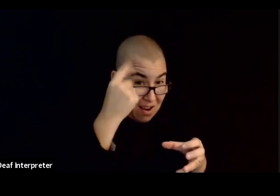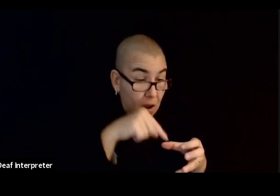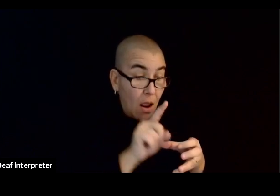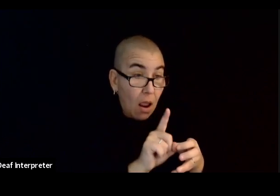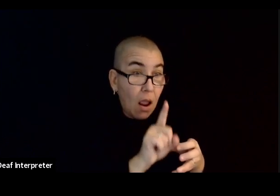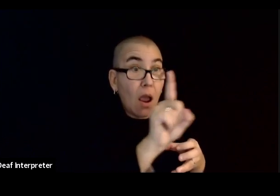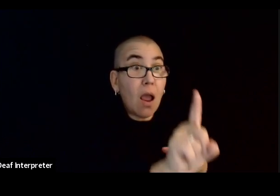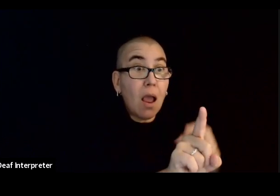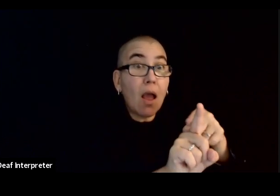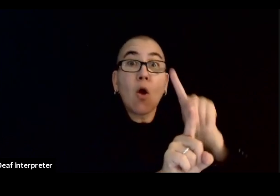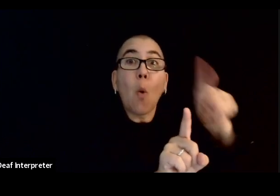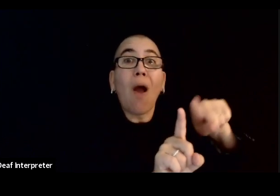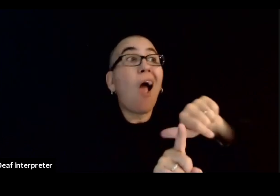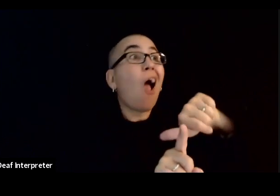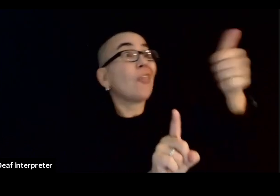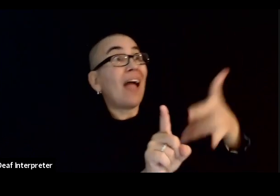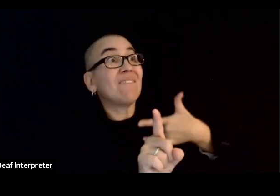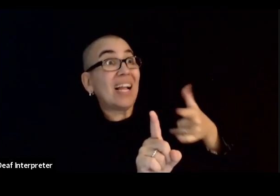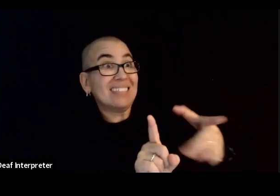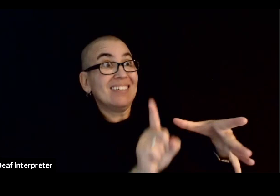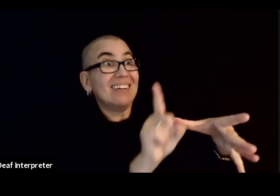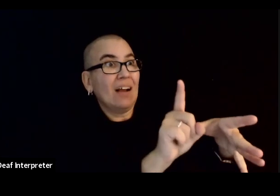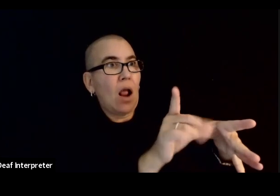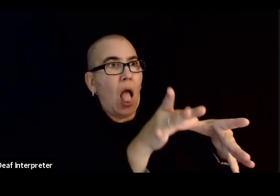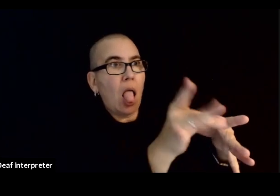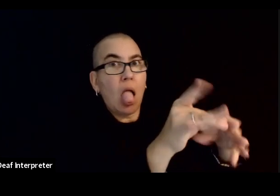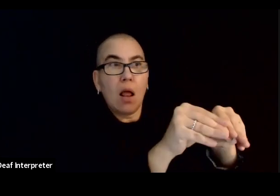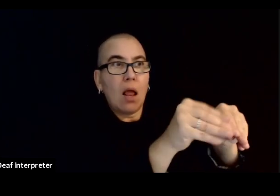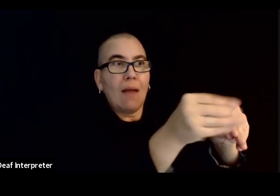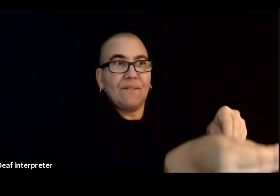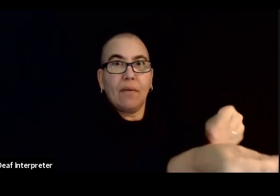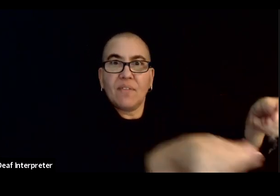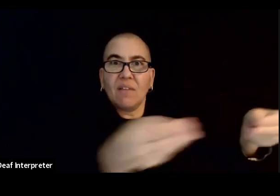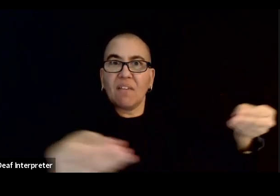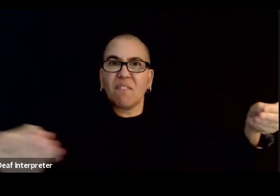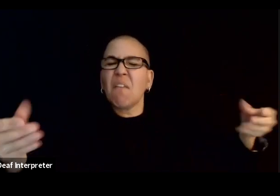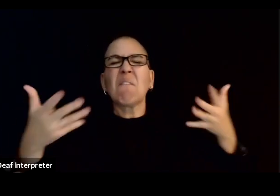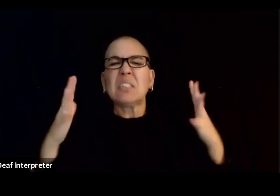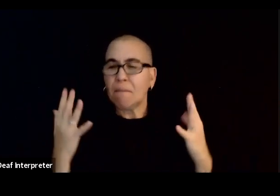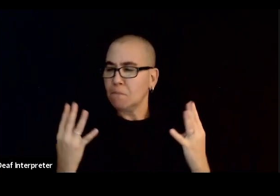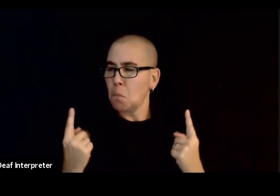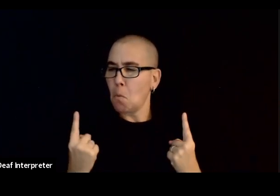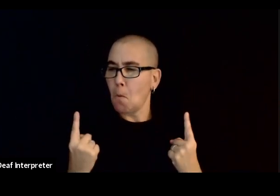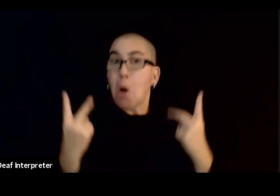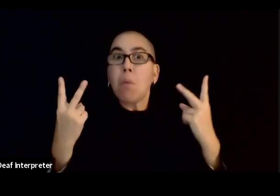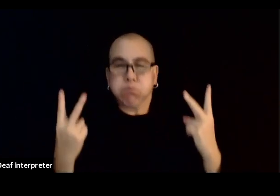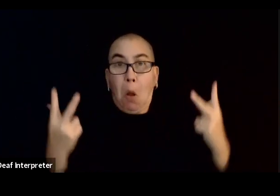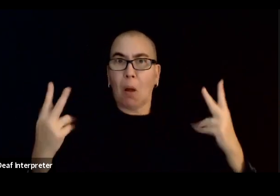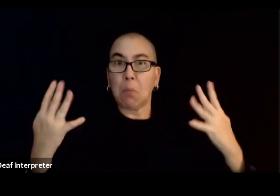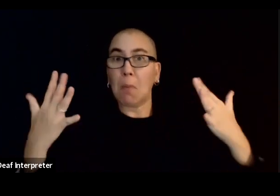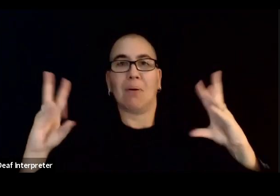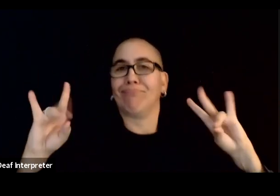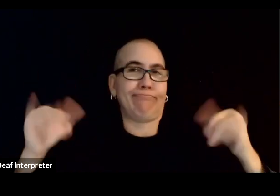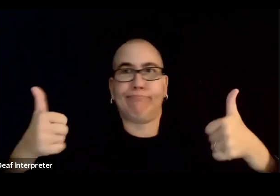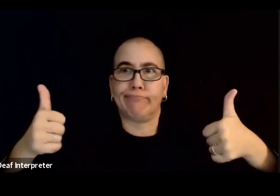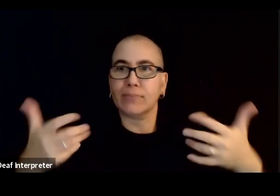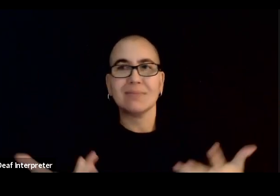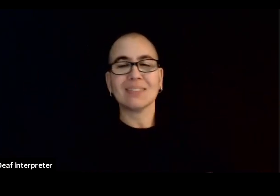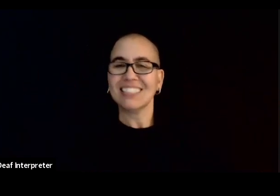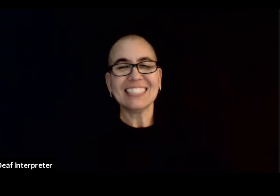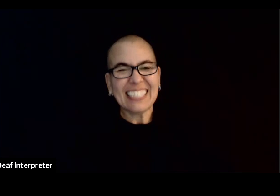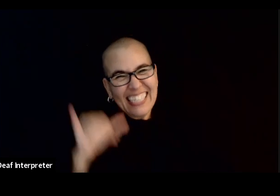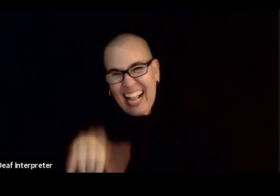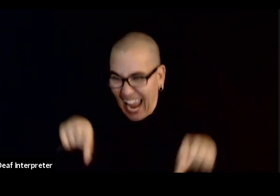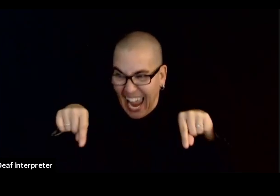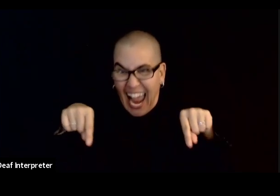social structure where they in turn generate more cases. So we're seeing sort of that building cumulative effect